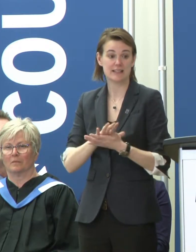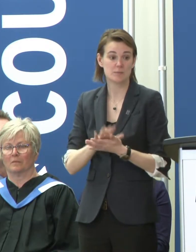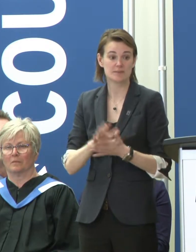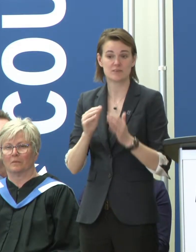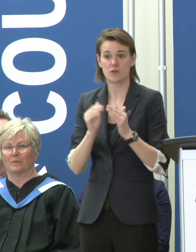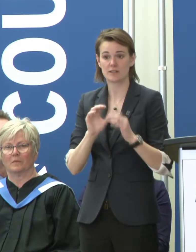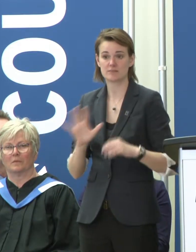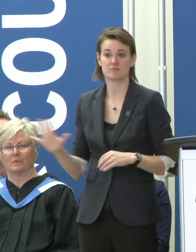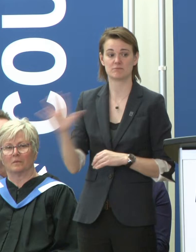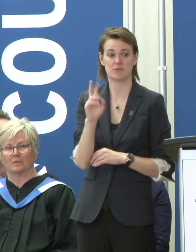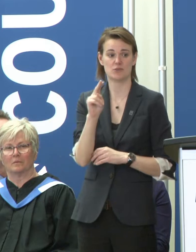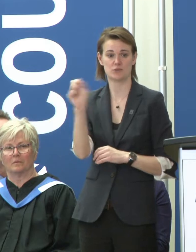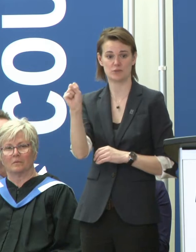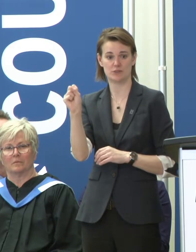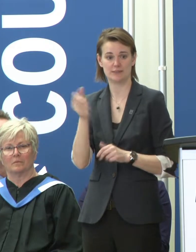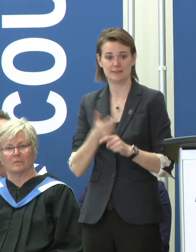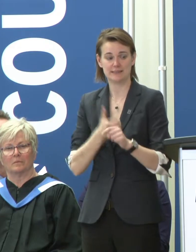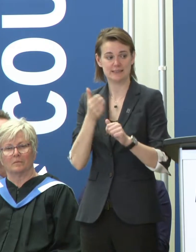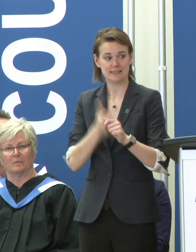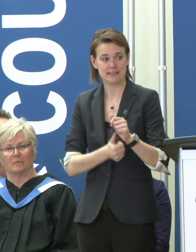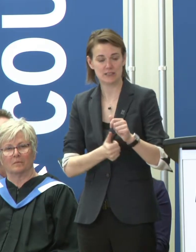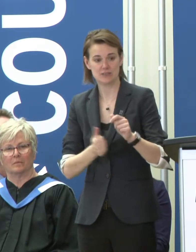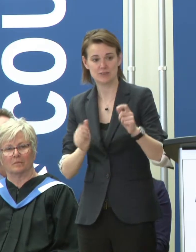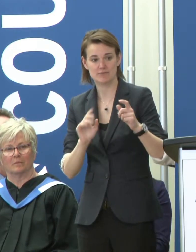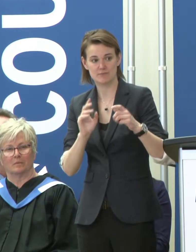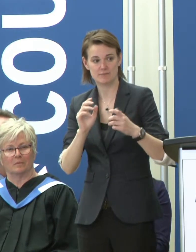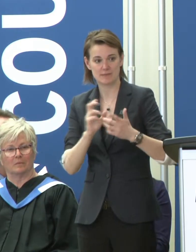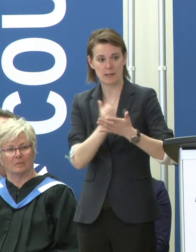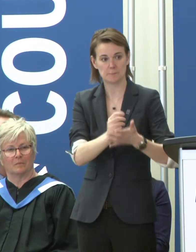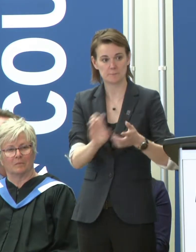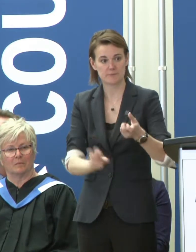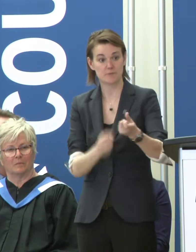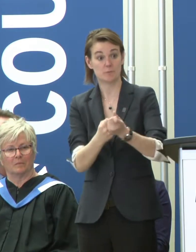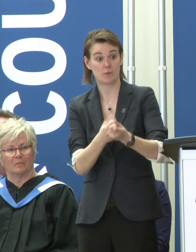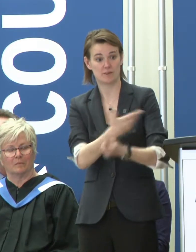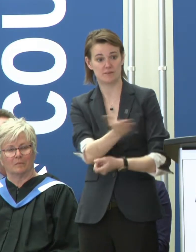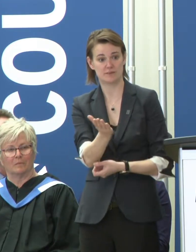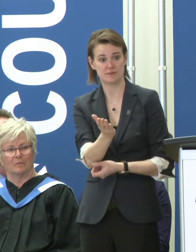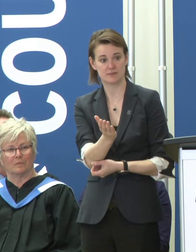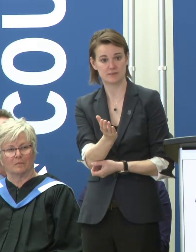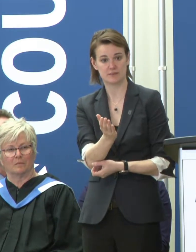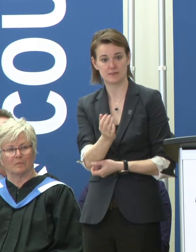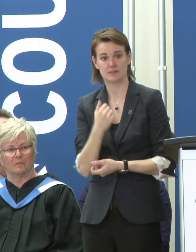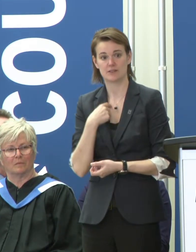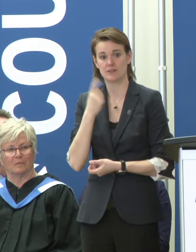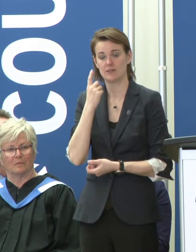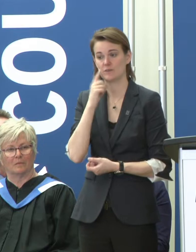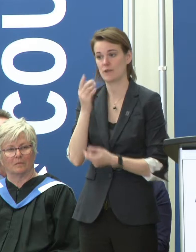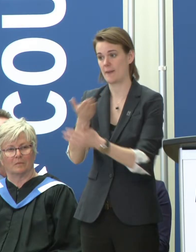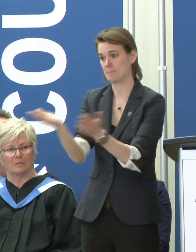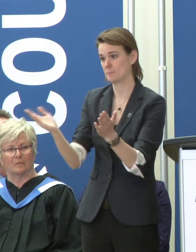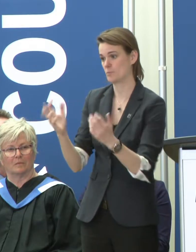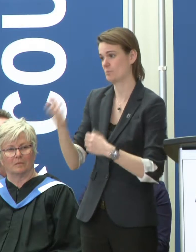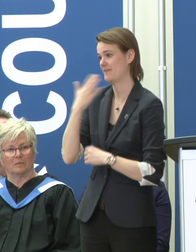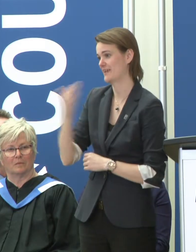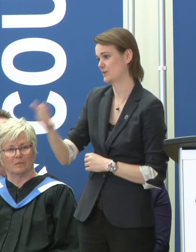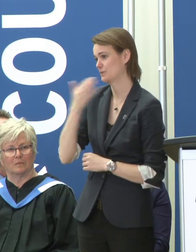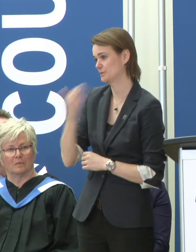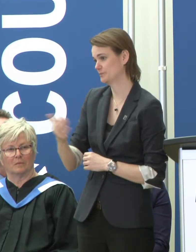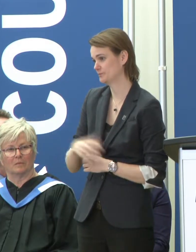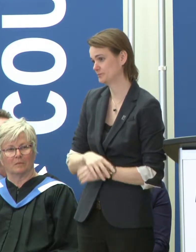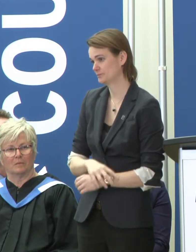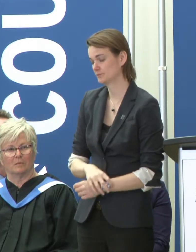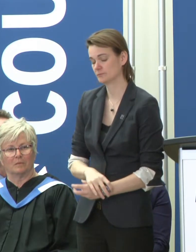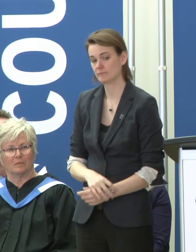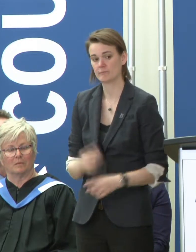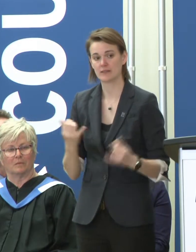province-wide, each of us has played a role in supporting your journey to graduation, and to them, we say thank you. I would like to